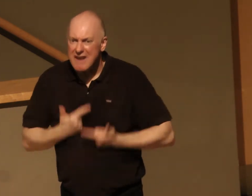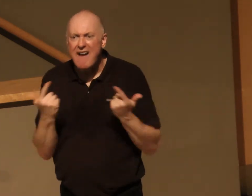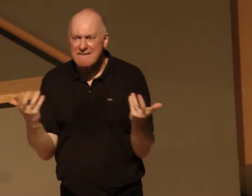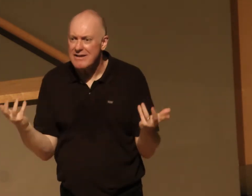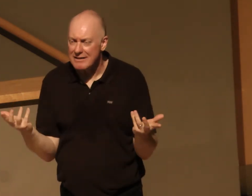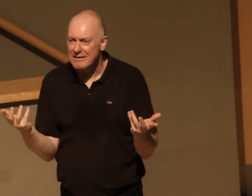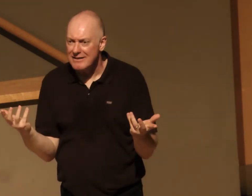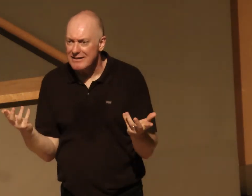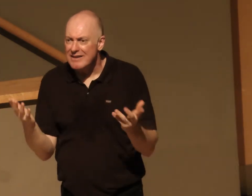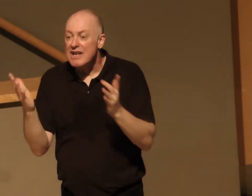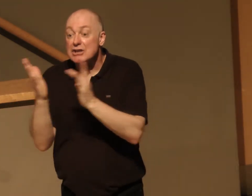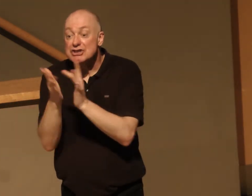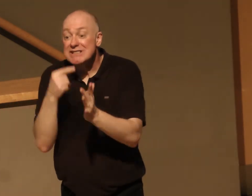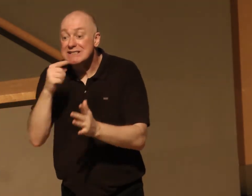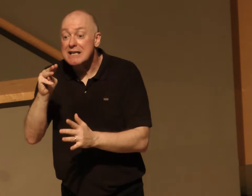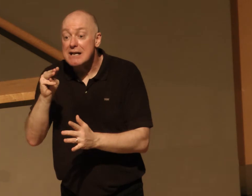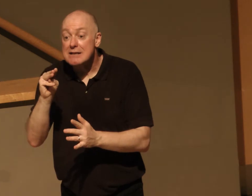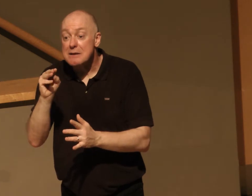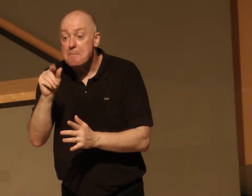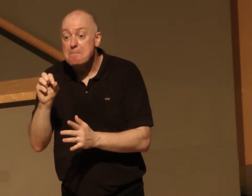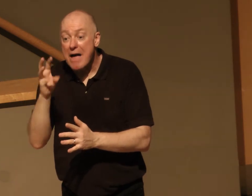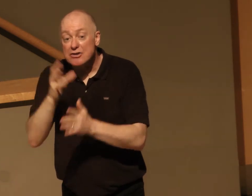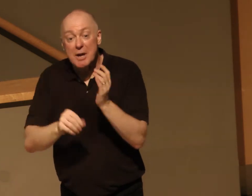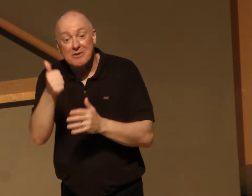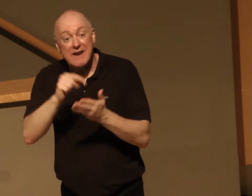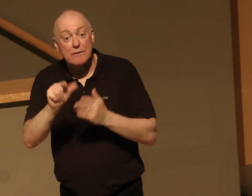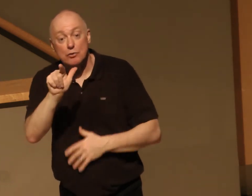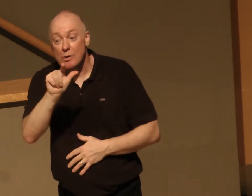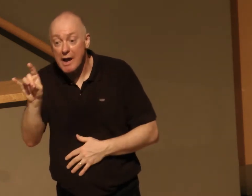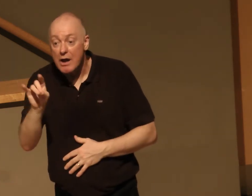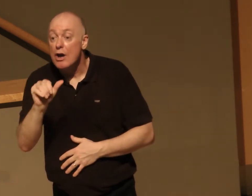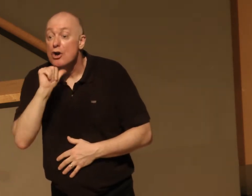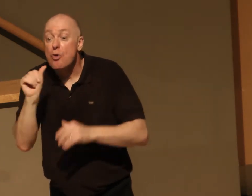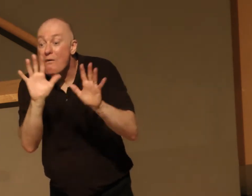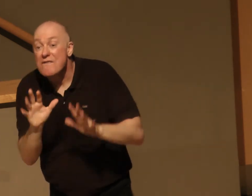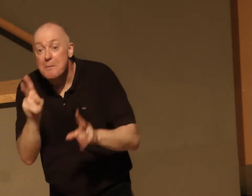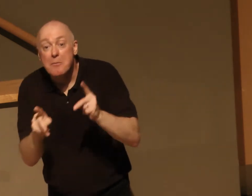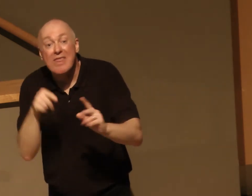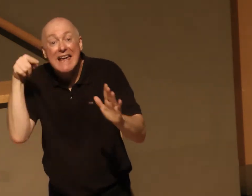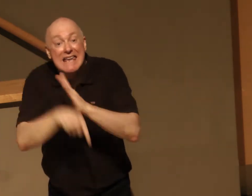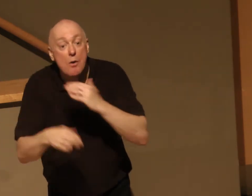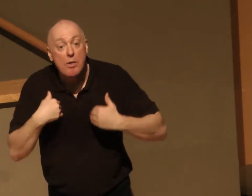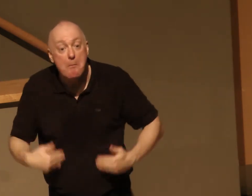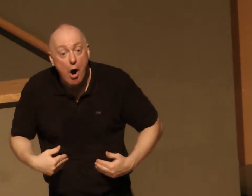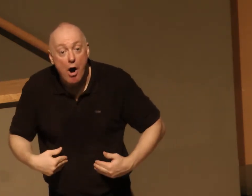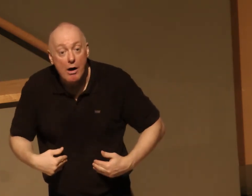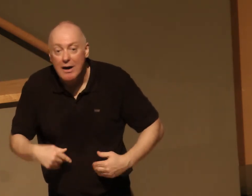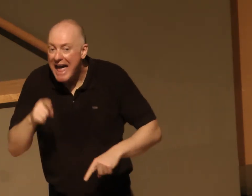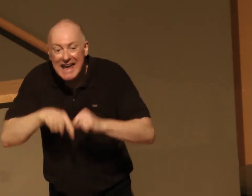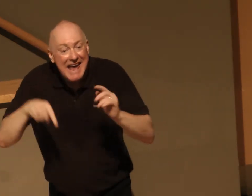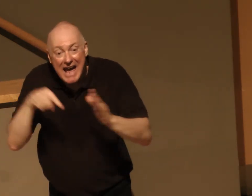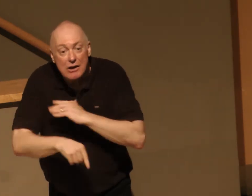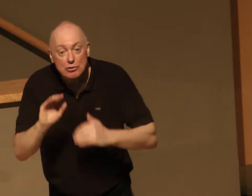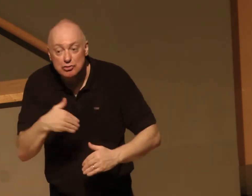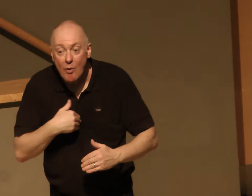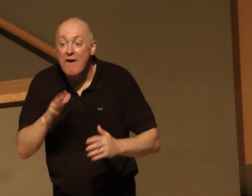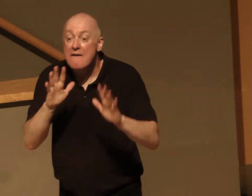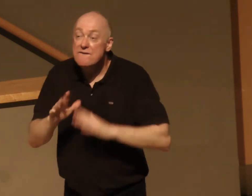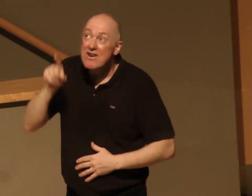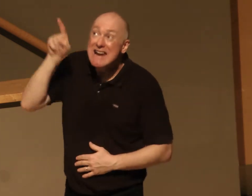listen to what Jesus said in Matthew 10 28 he said do not fear those who kill the body but cannot kill the soul rather fear him who can destroy